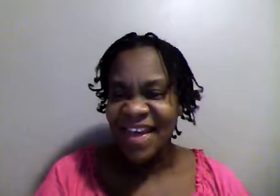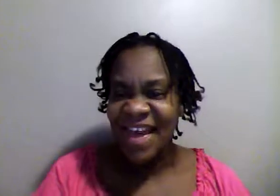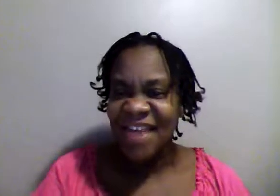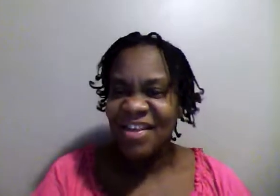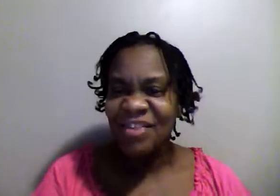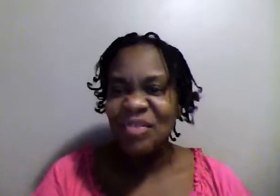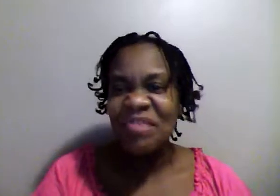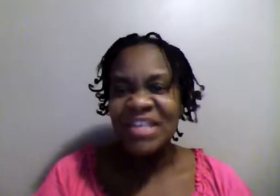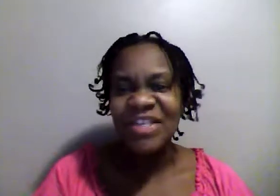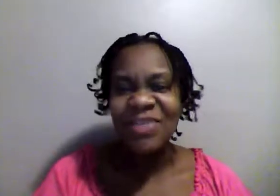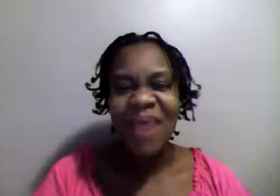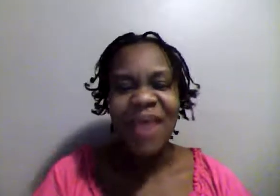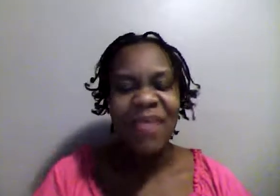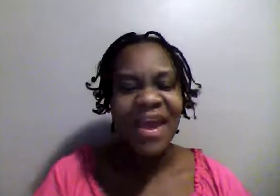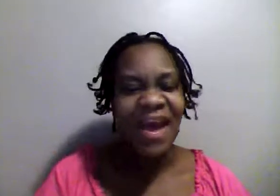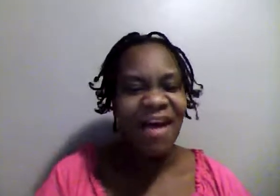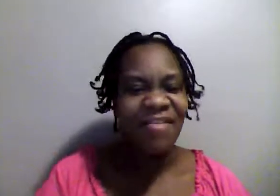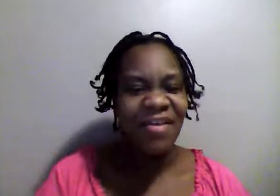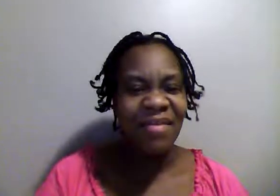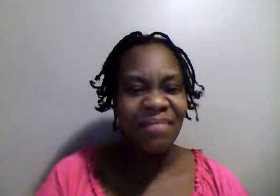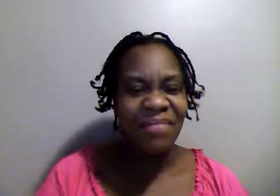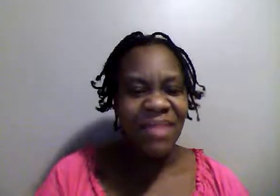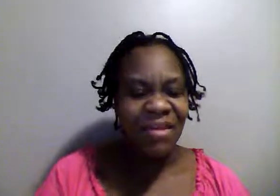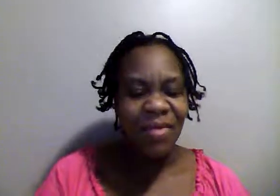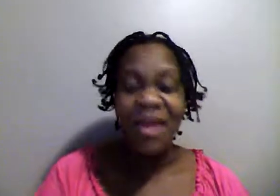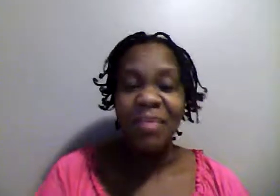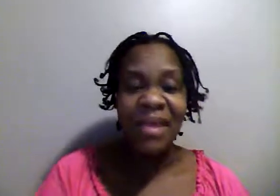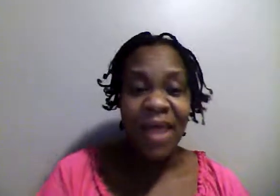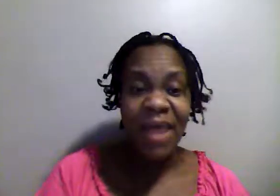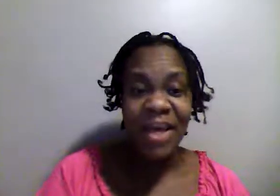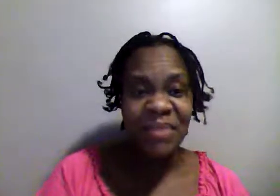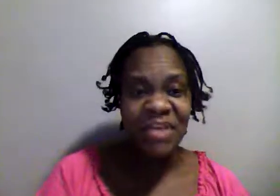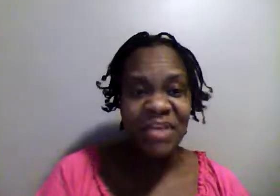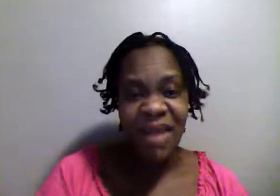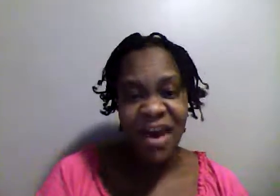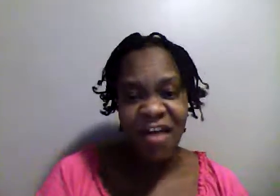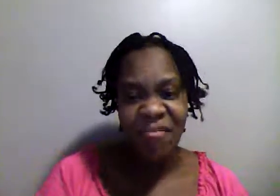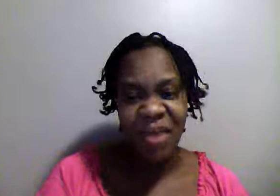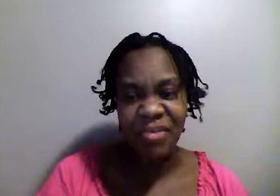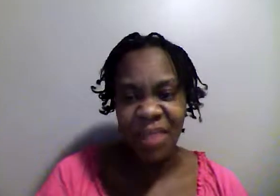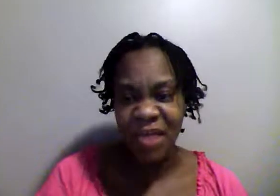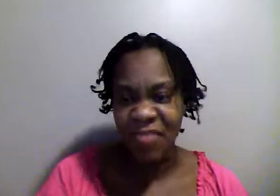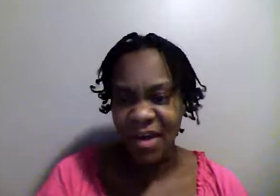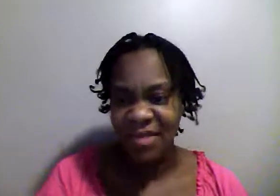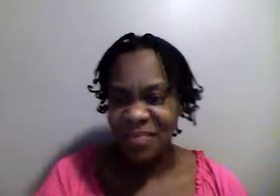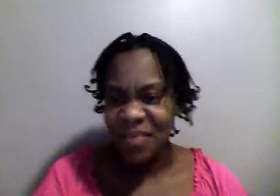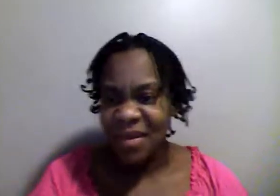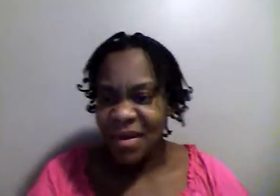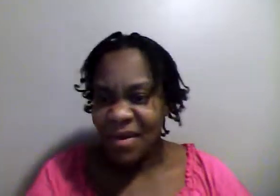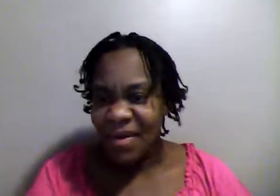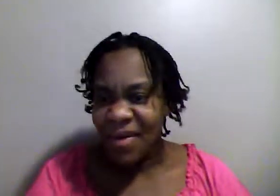There are two reasons why we have, why your tomato may have bottom end rot. Oh,